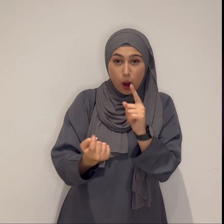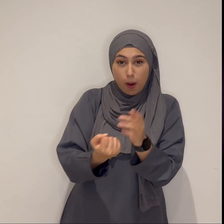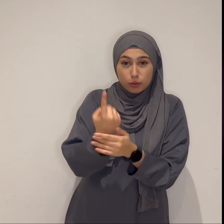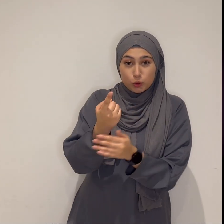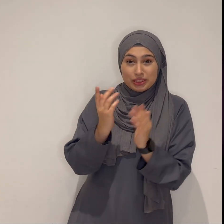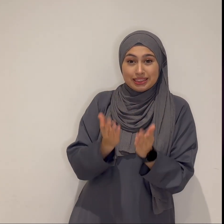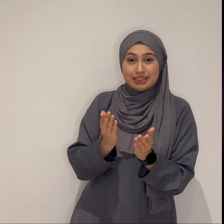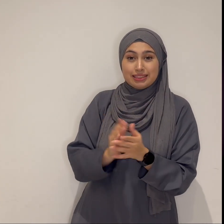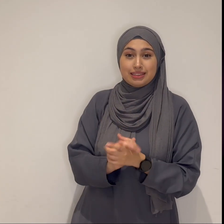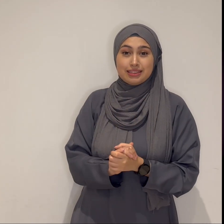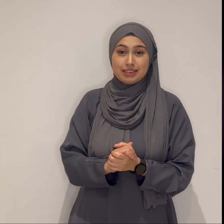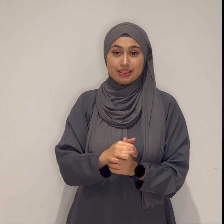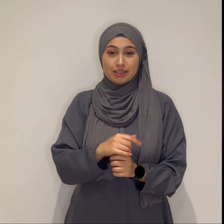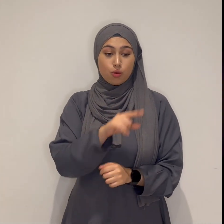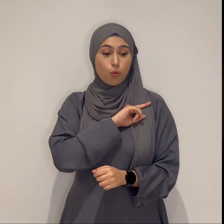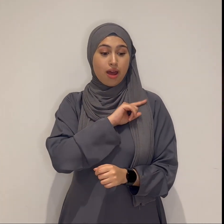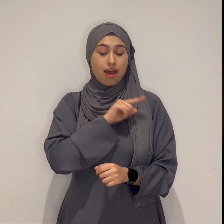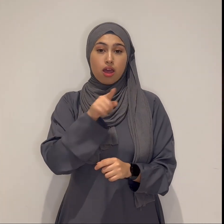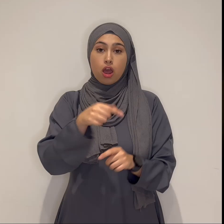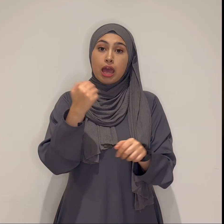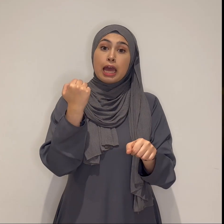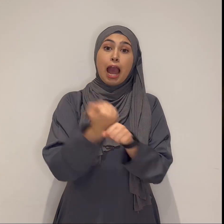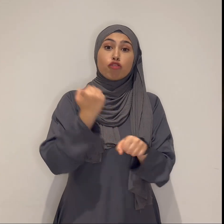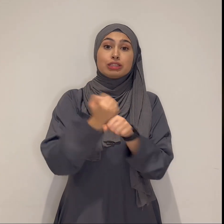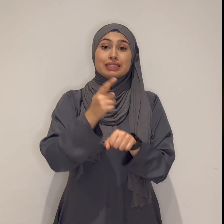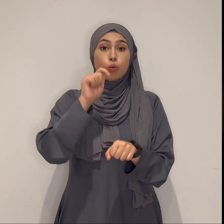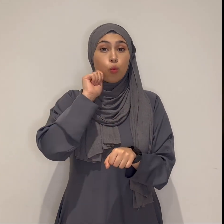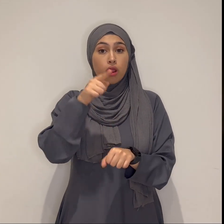has up for grabs for us. Because by Allah, no one has a